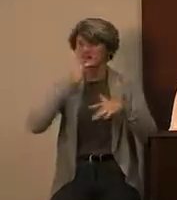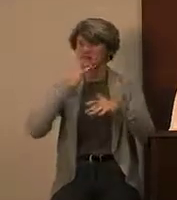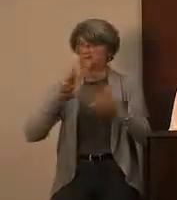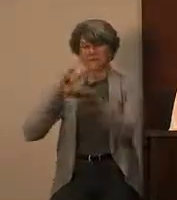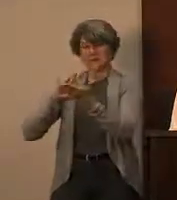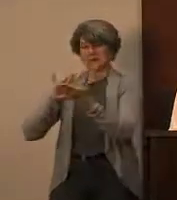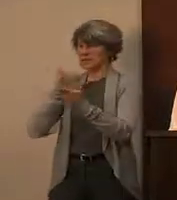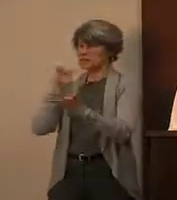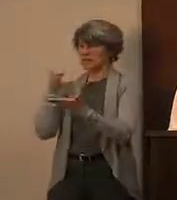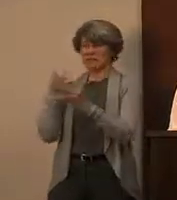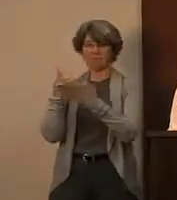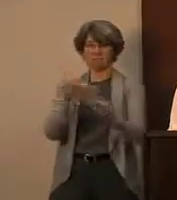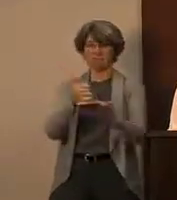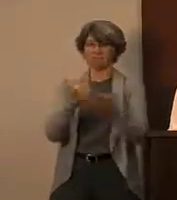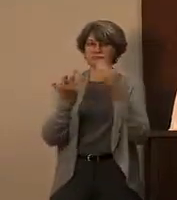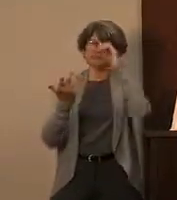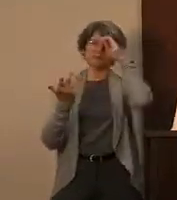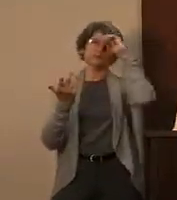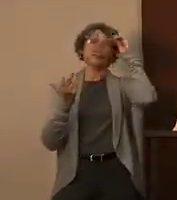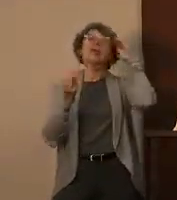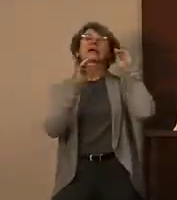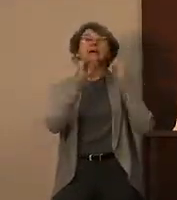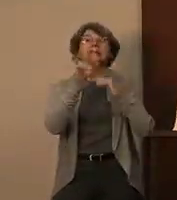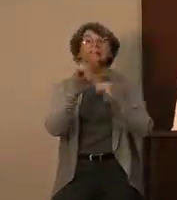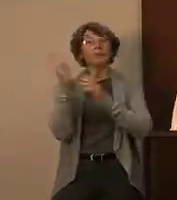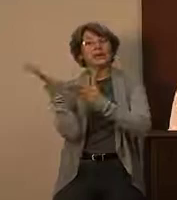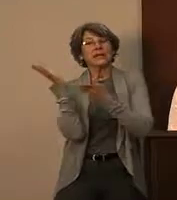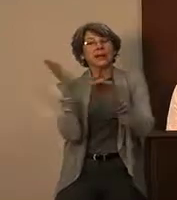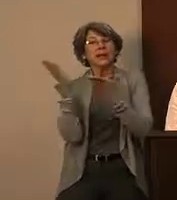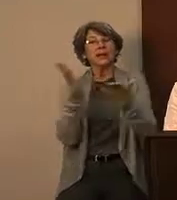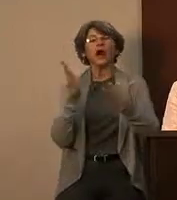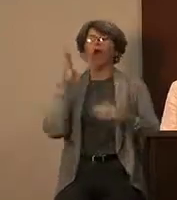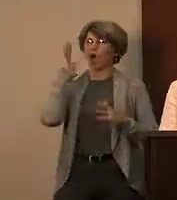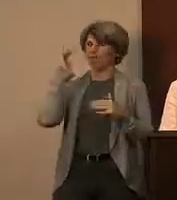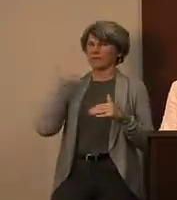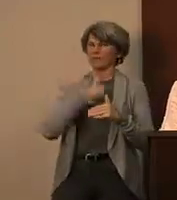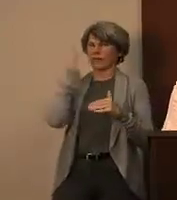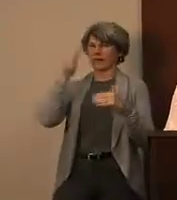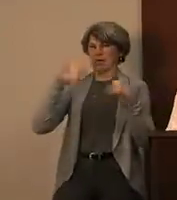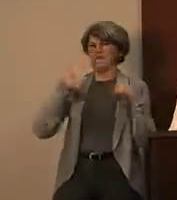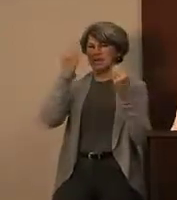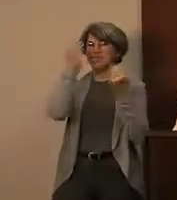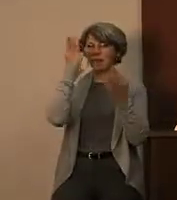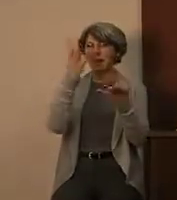those people that are carriers, and hopefully we will have that information with our